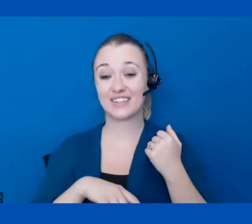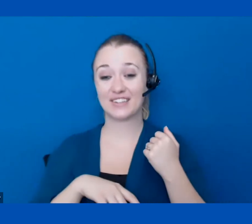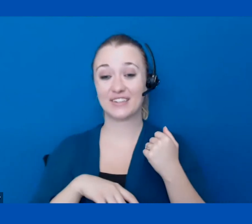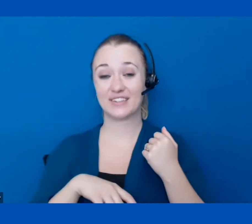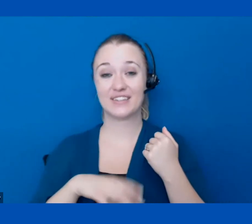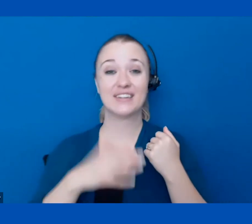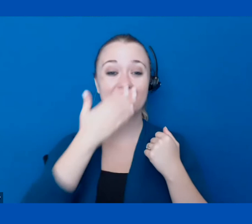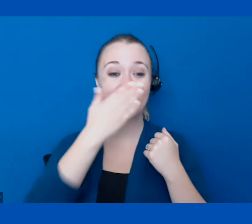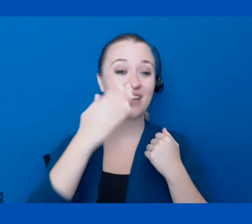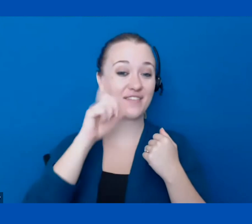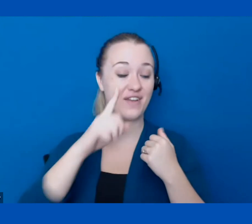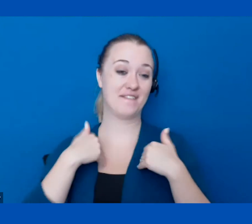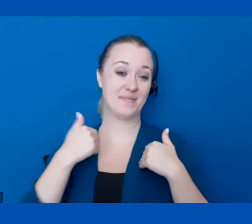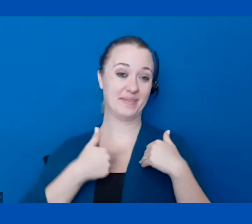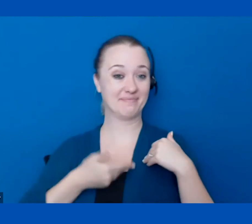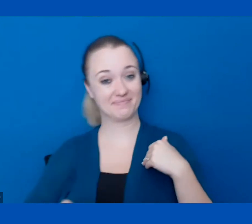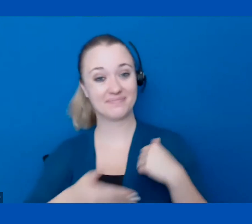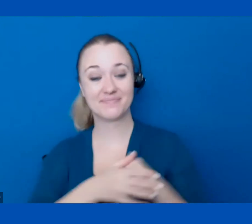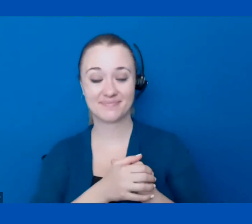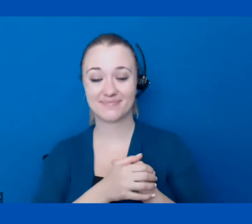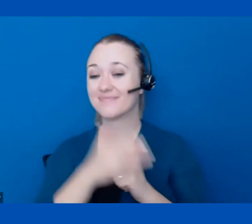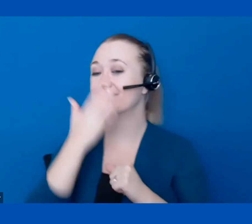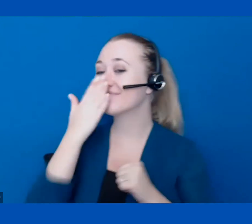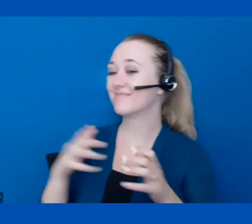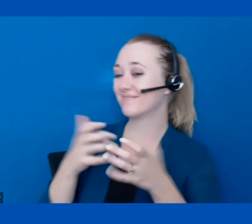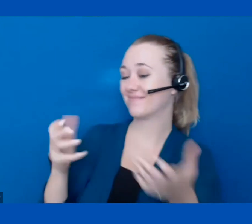guys for having me. Thank you so much, Armando.